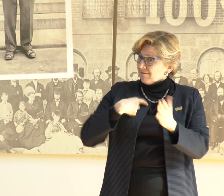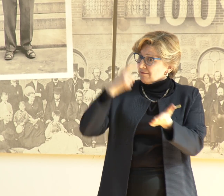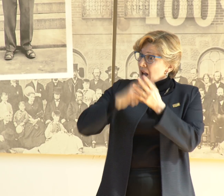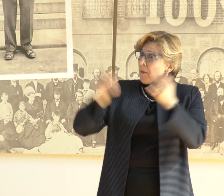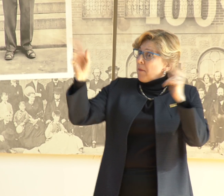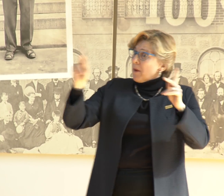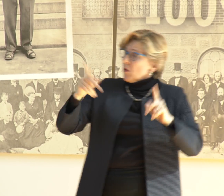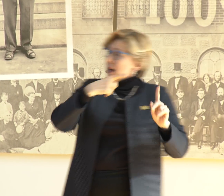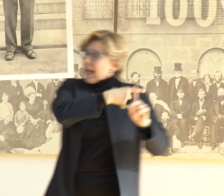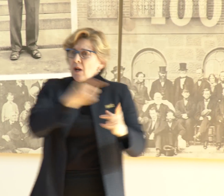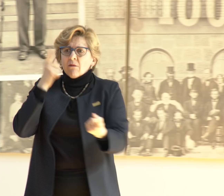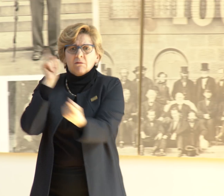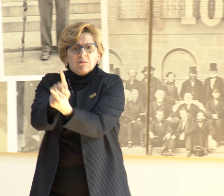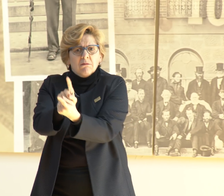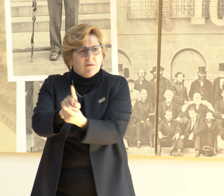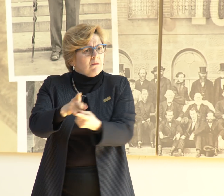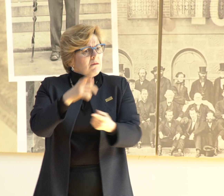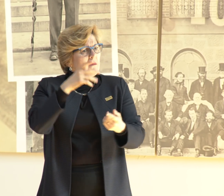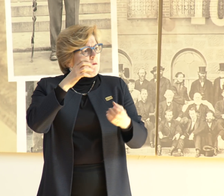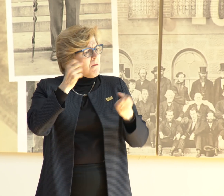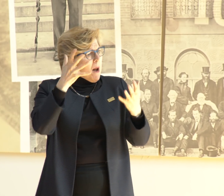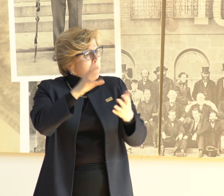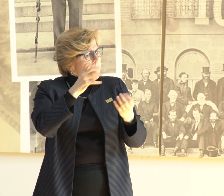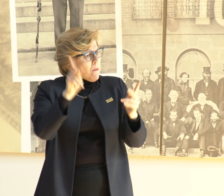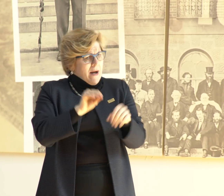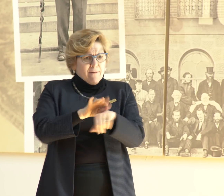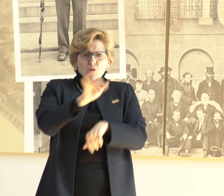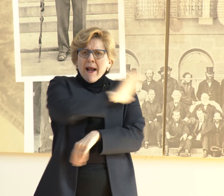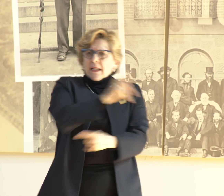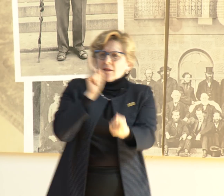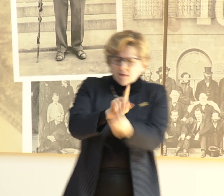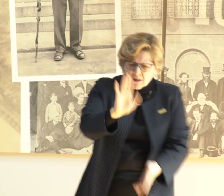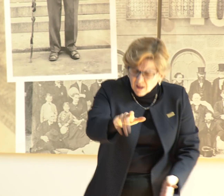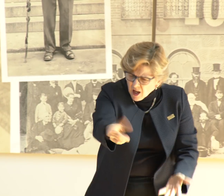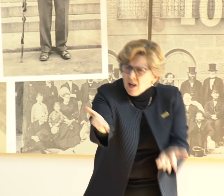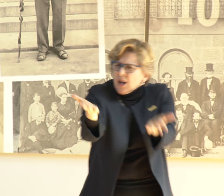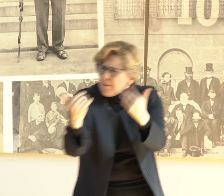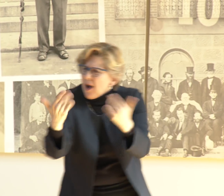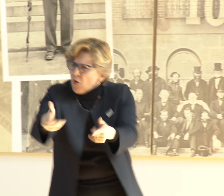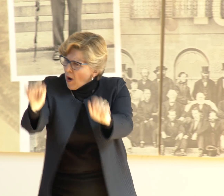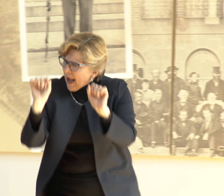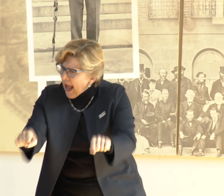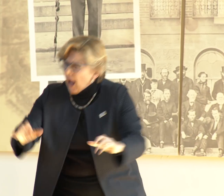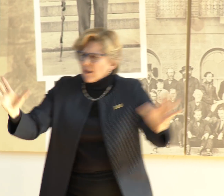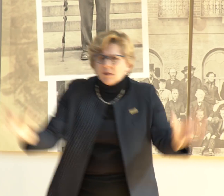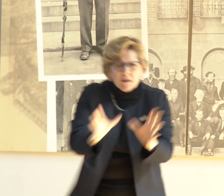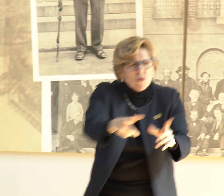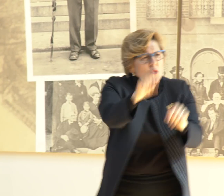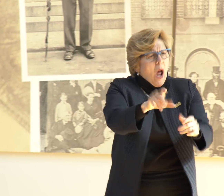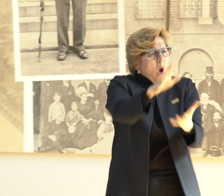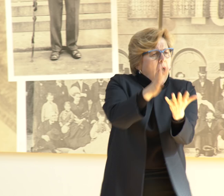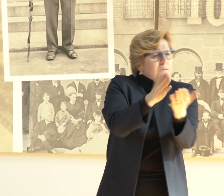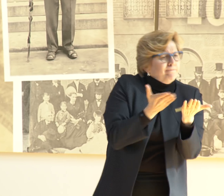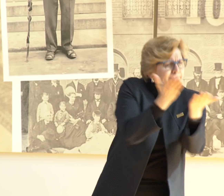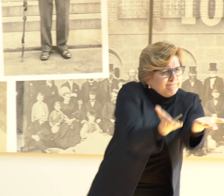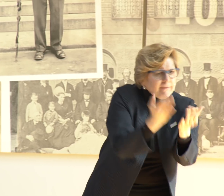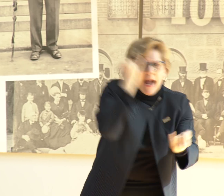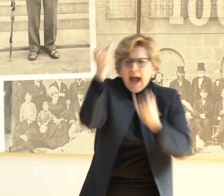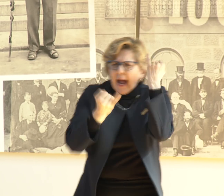And in that same spirit, he did that with every person he met within the community. Many people were influenced by the fact that he